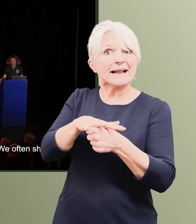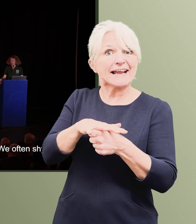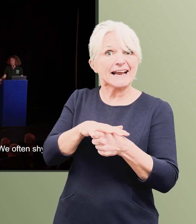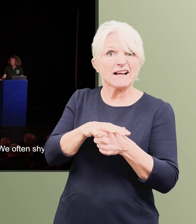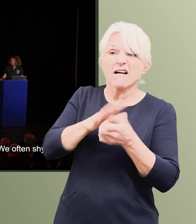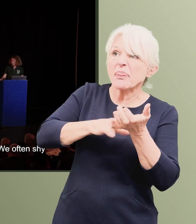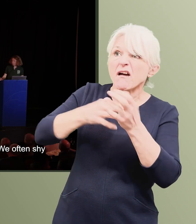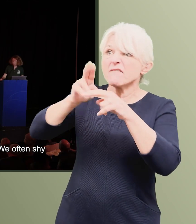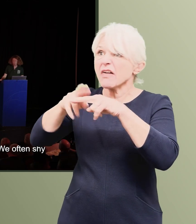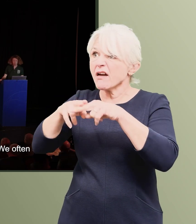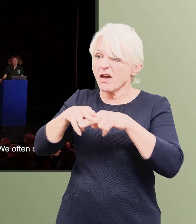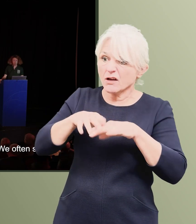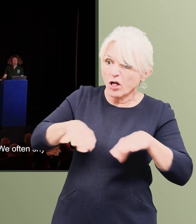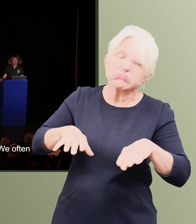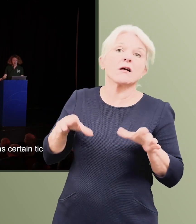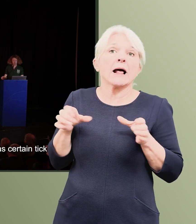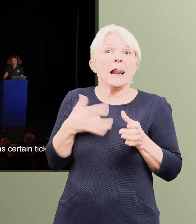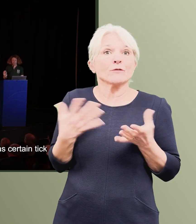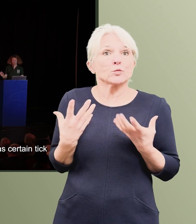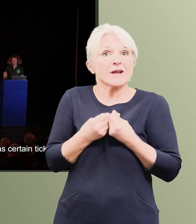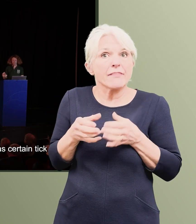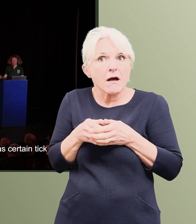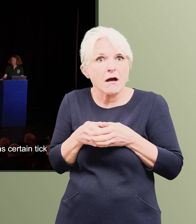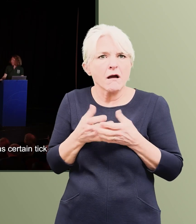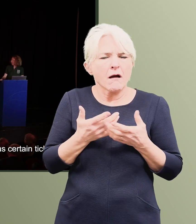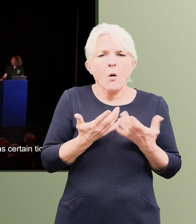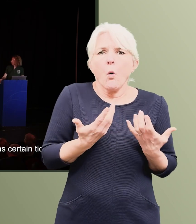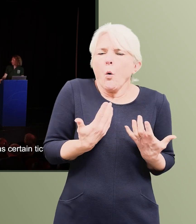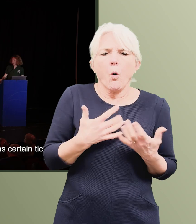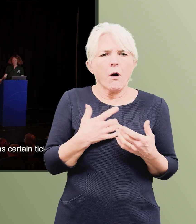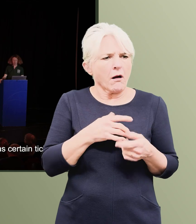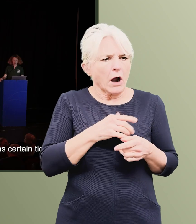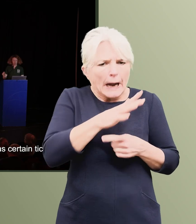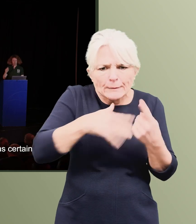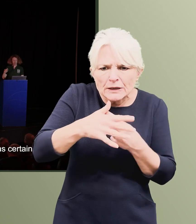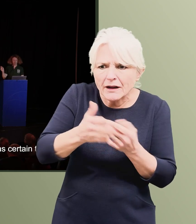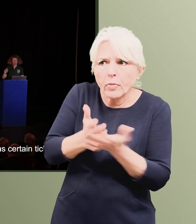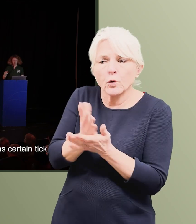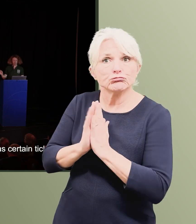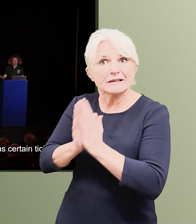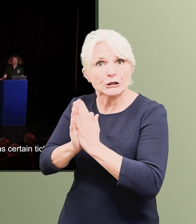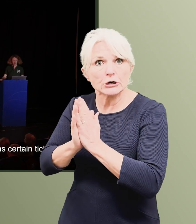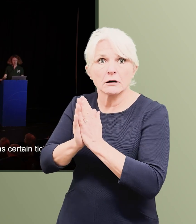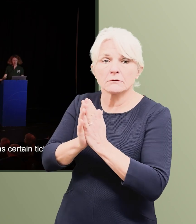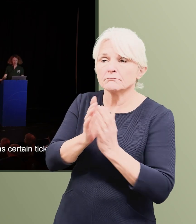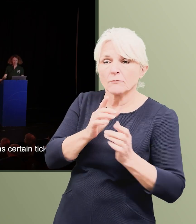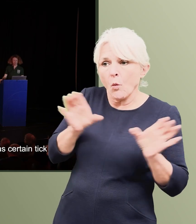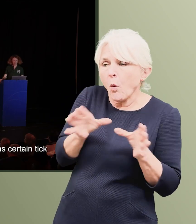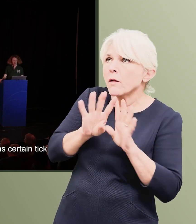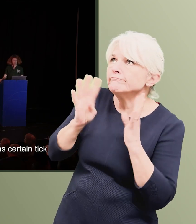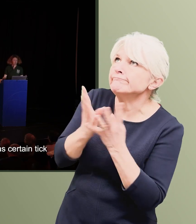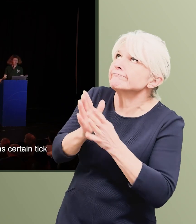We often shy away from using the word religion in prehistory, and that's because religion has certain tick boxes